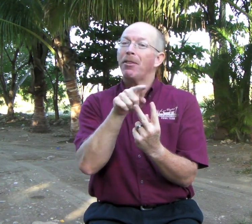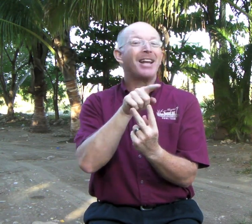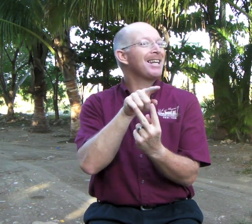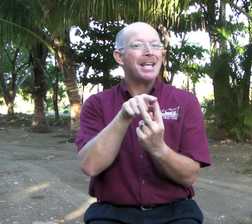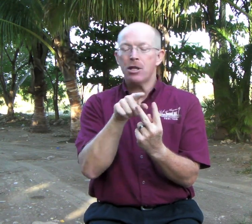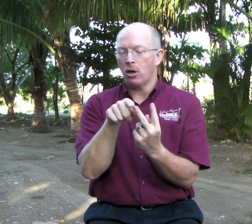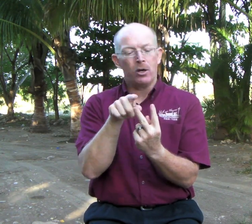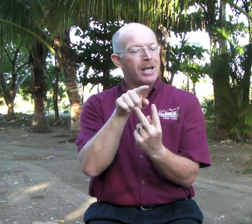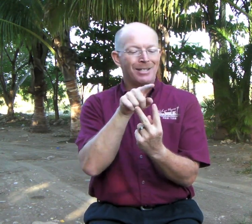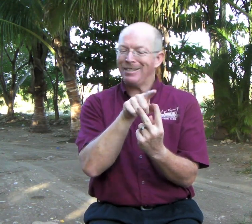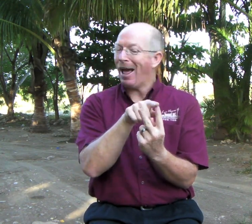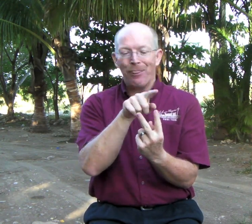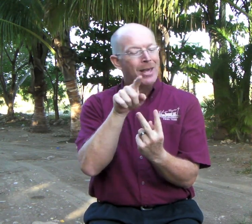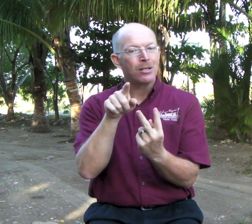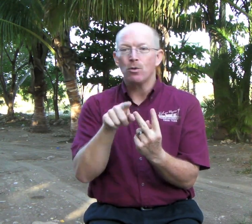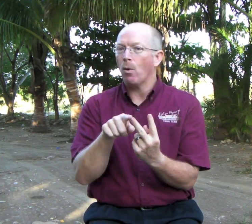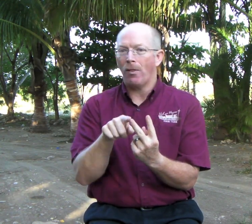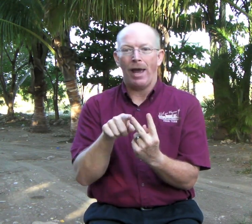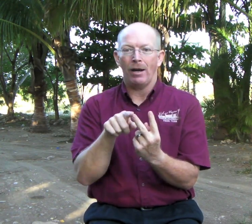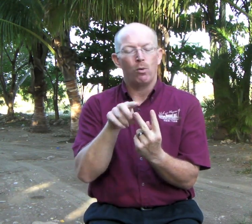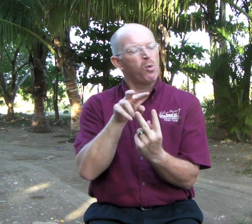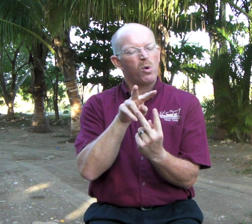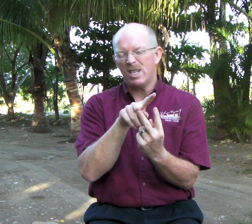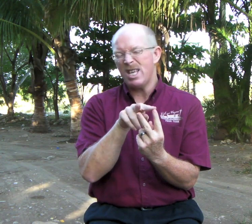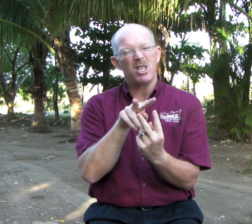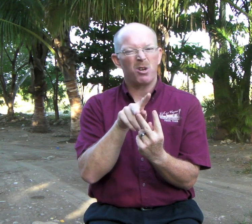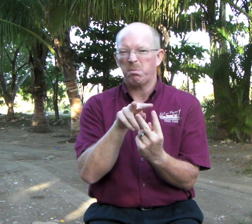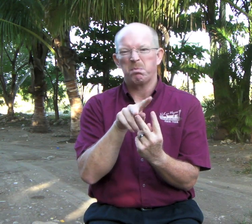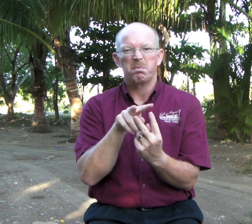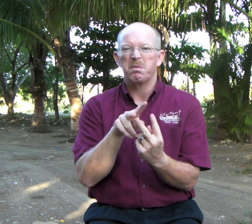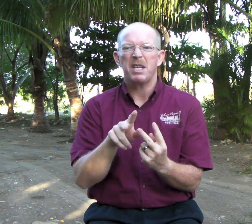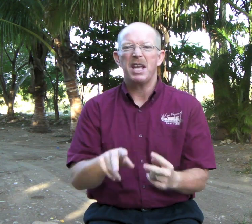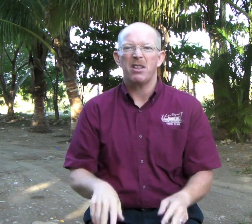But then neither is not this nor that. Or neither. Neither.